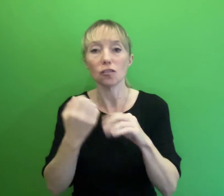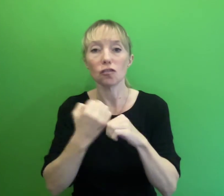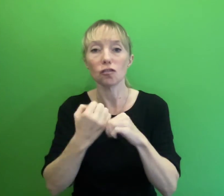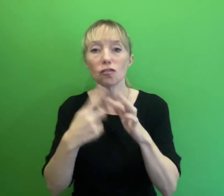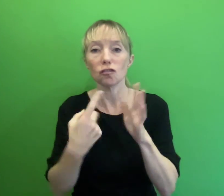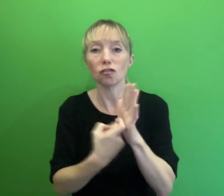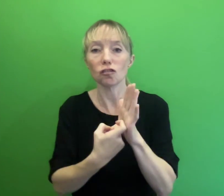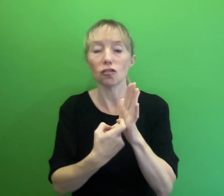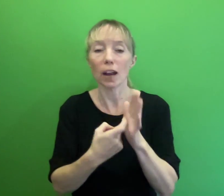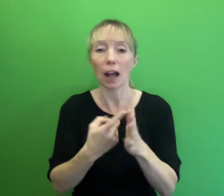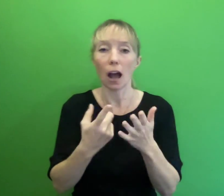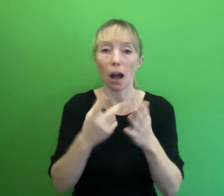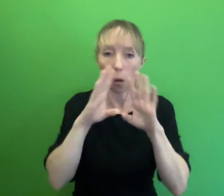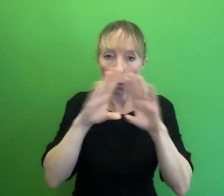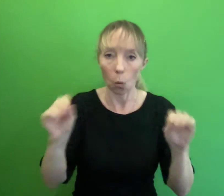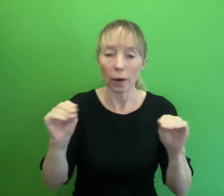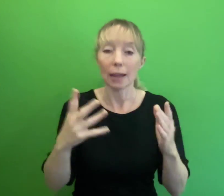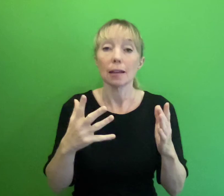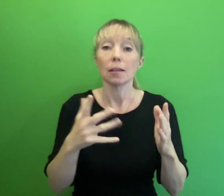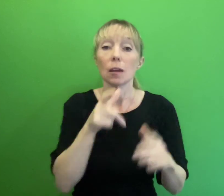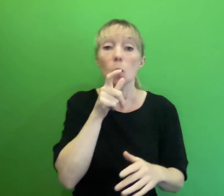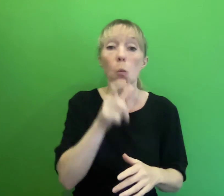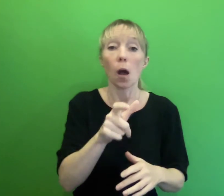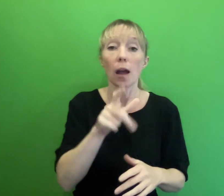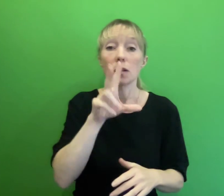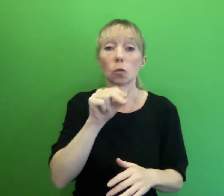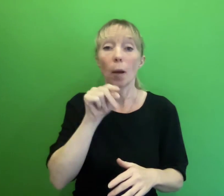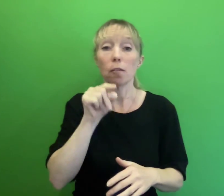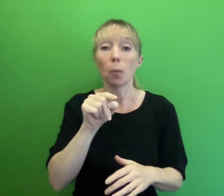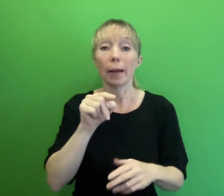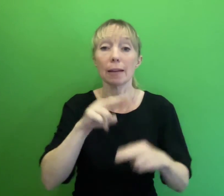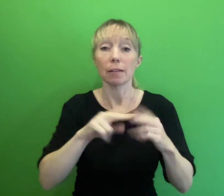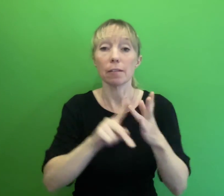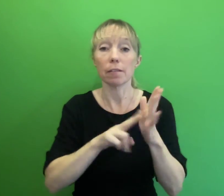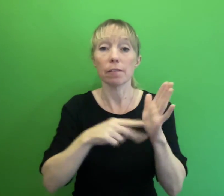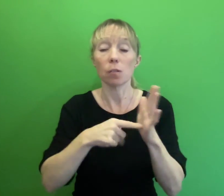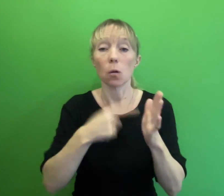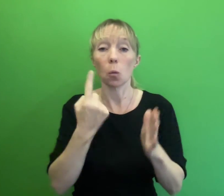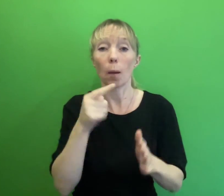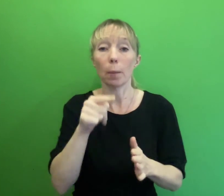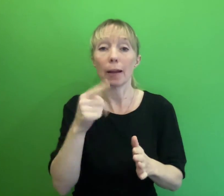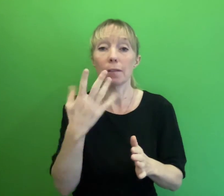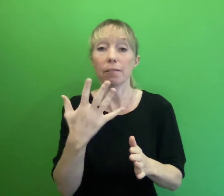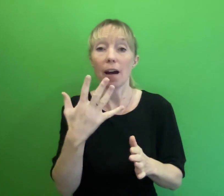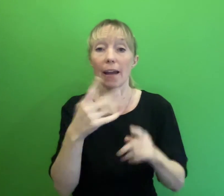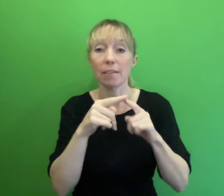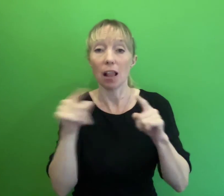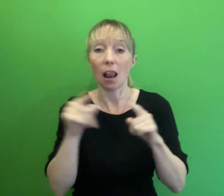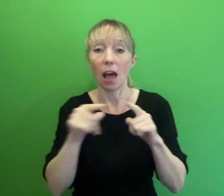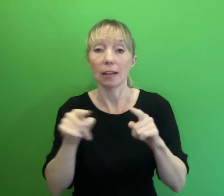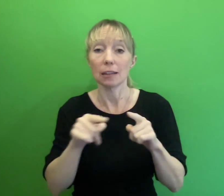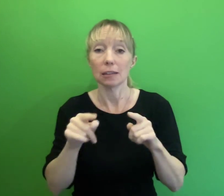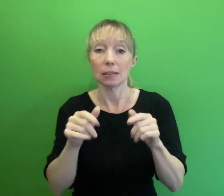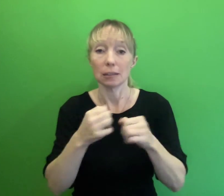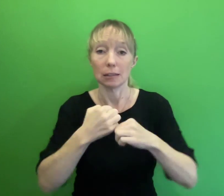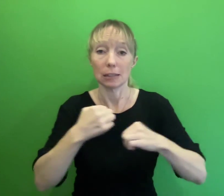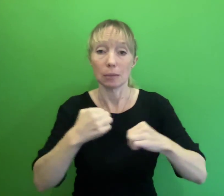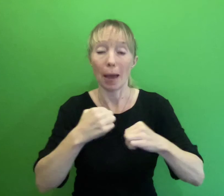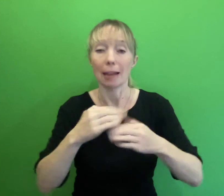Word, 12-point font, and 1.5 line spaced, so that these would be able to be formatted to be accessible